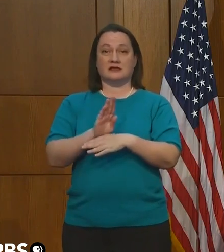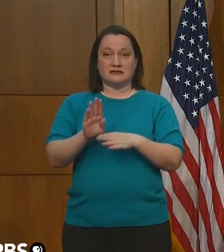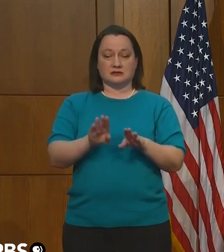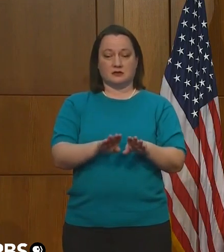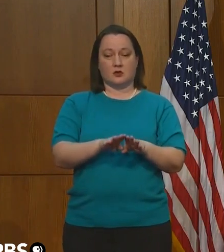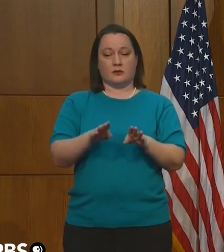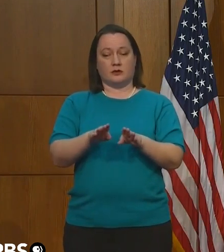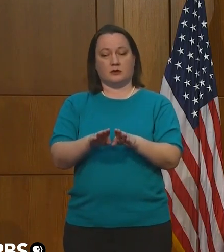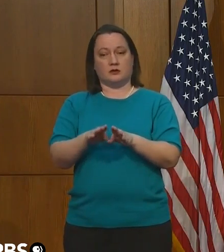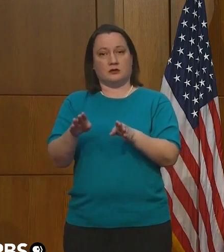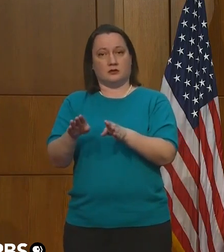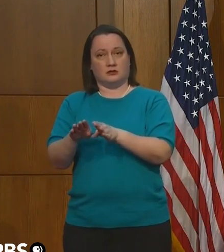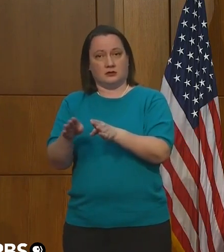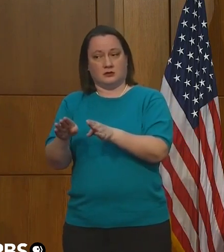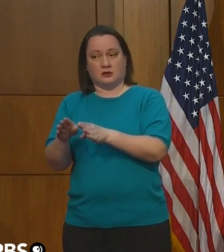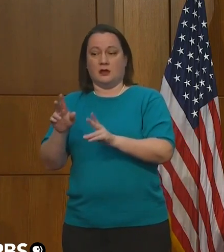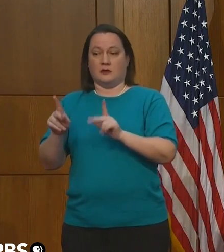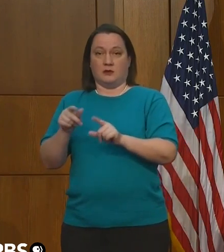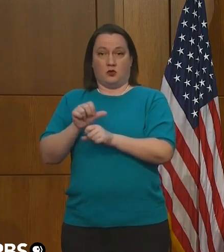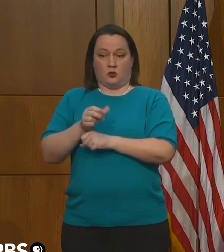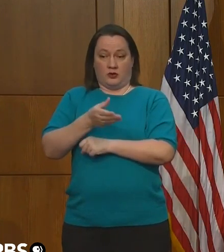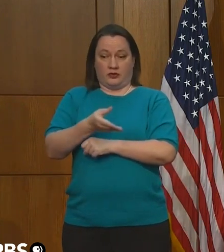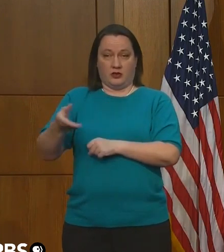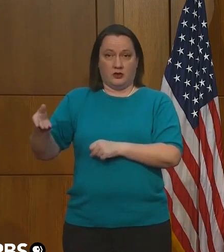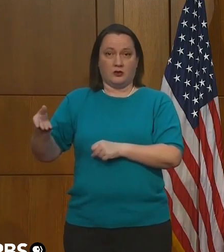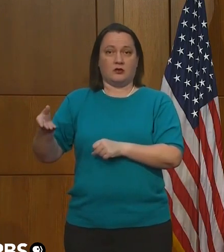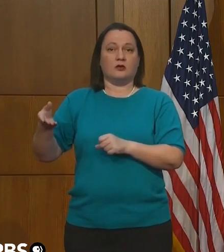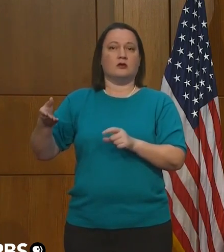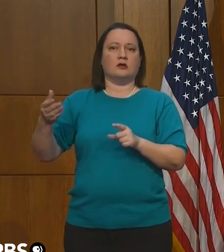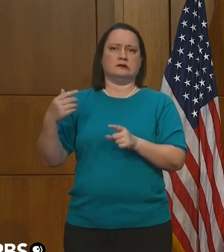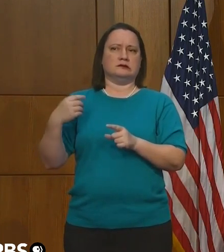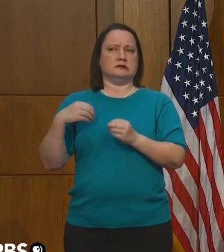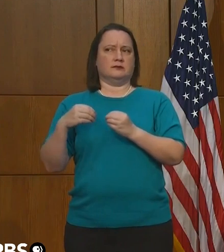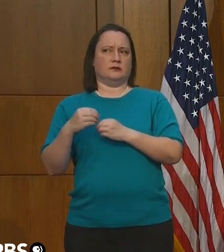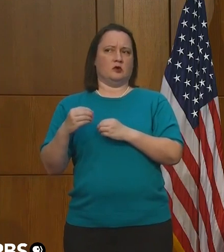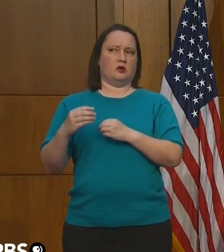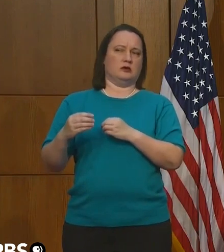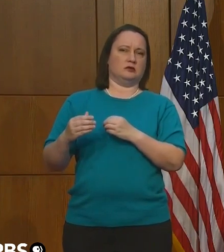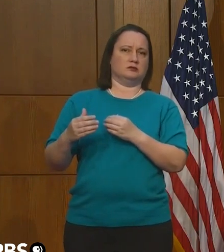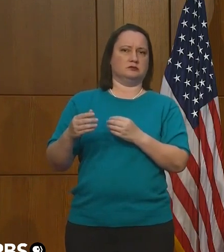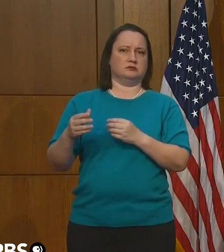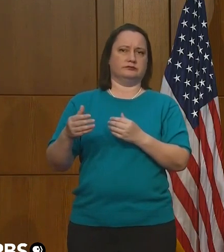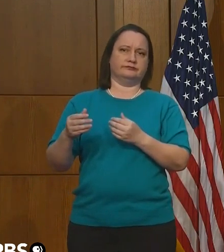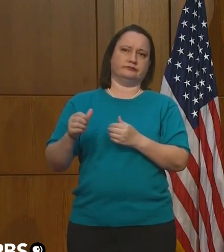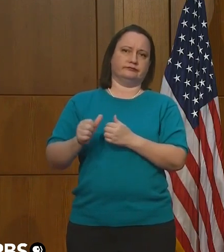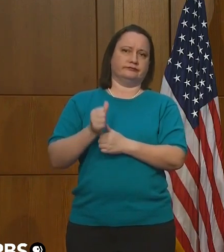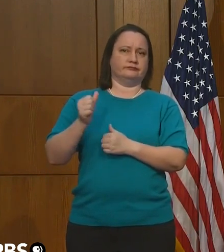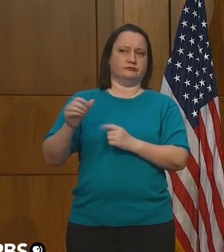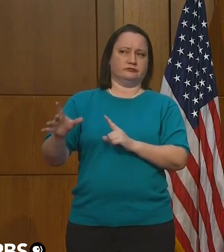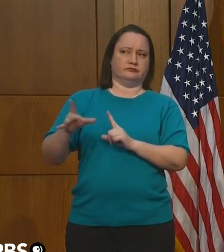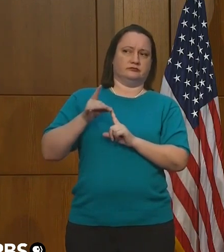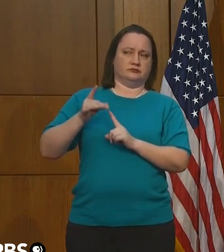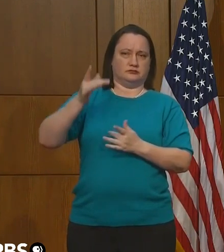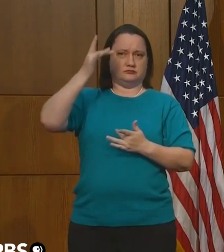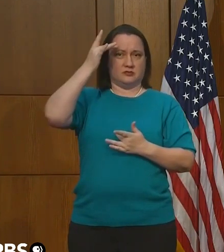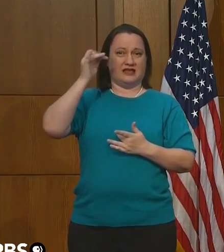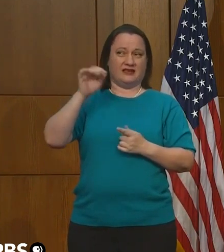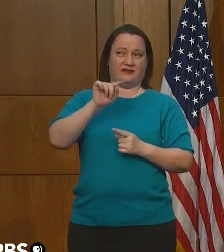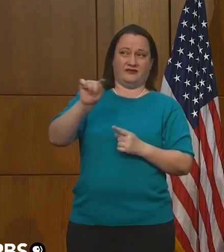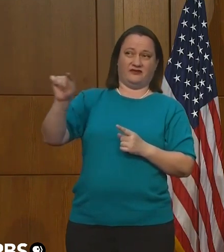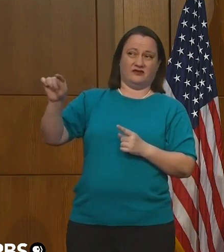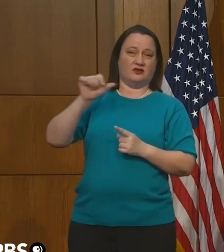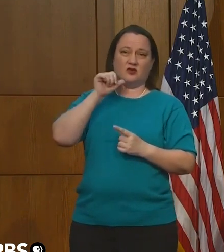public, the people who work there are put in a vulnerable position when other people come in without a mask. Science shows